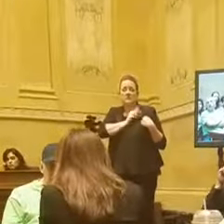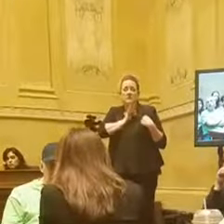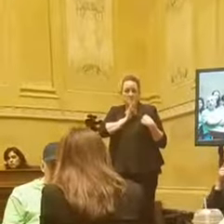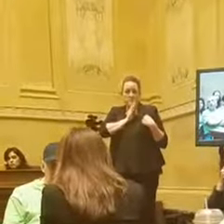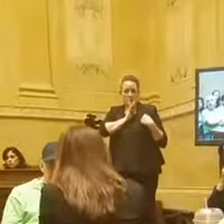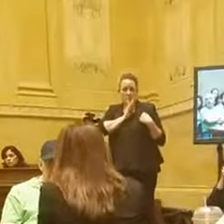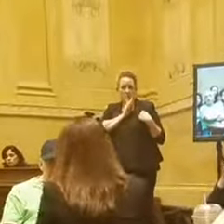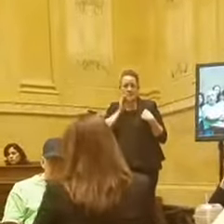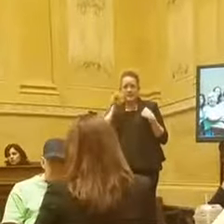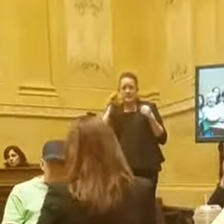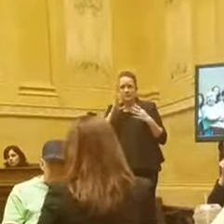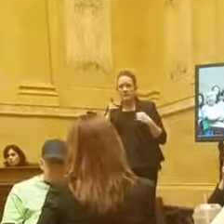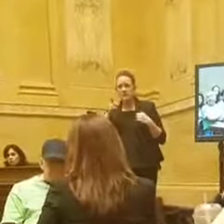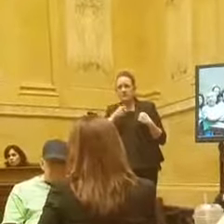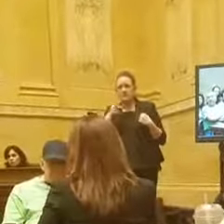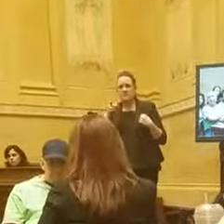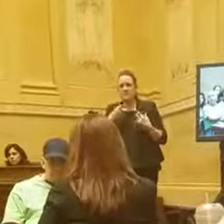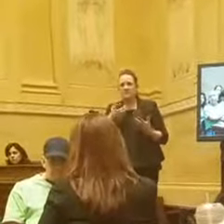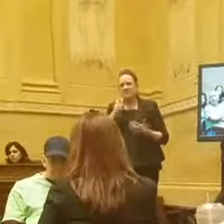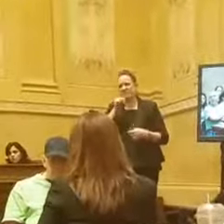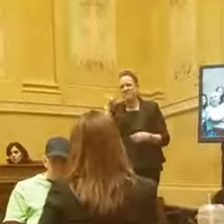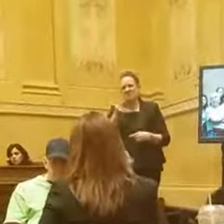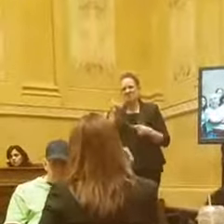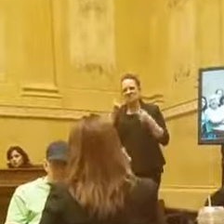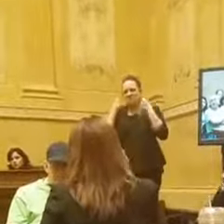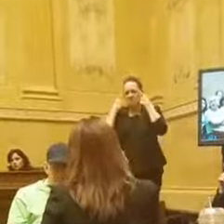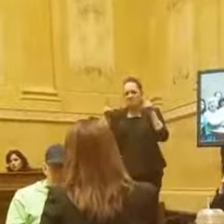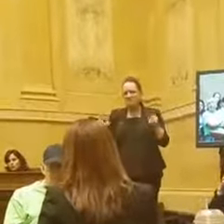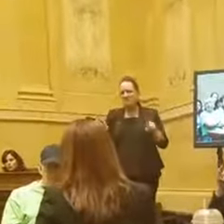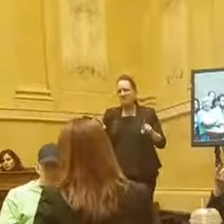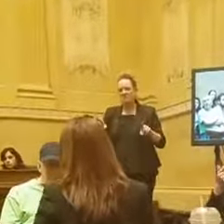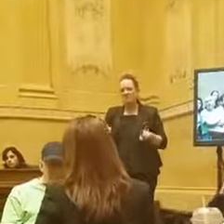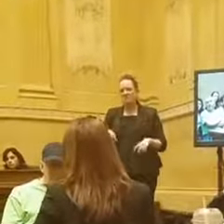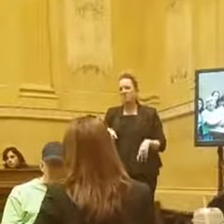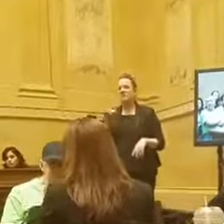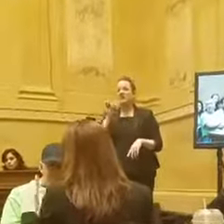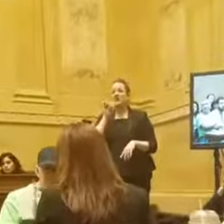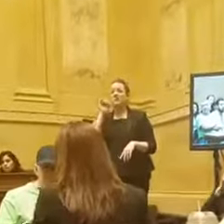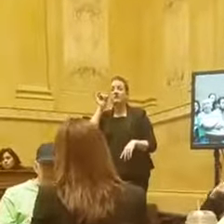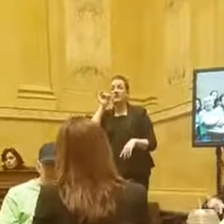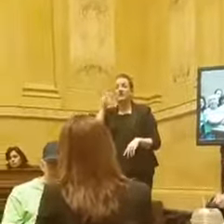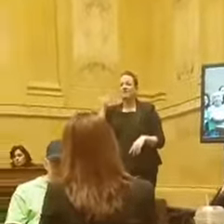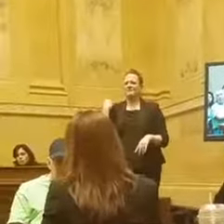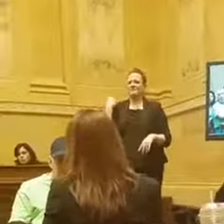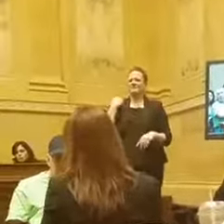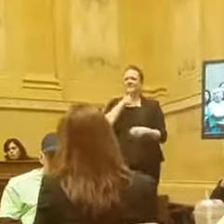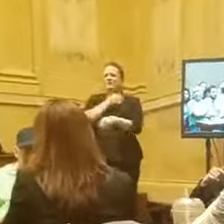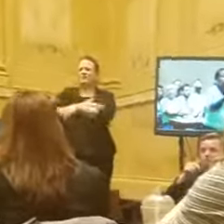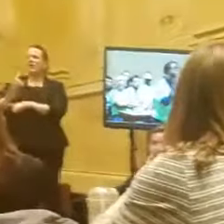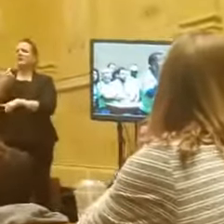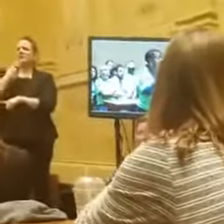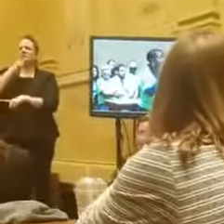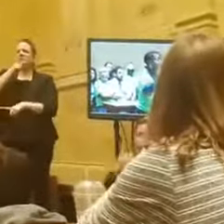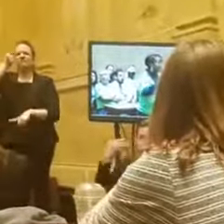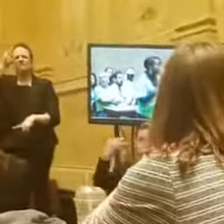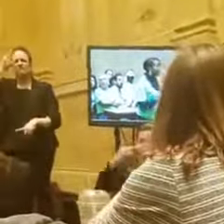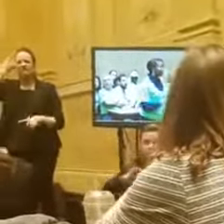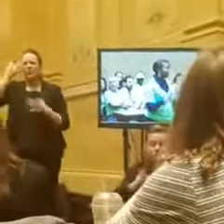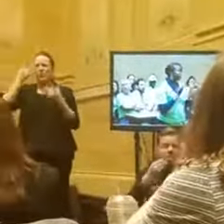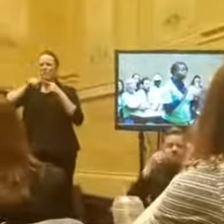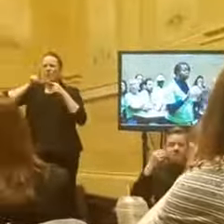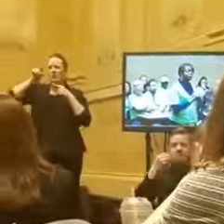uses what's called an FM system, and it's supposed to channel the teacher's voice to the hearing aid, but it doesn't work. So, like, for example, she's